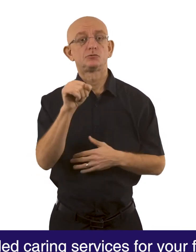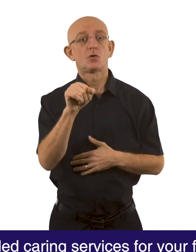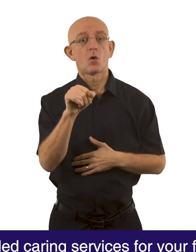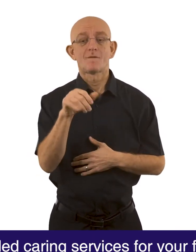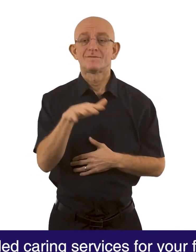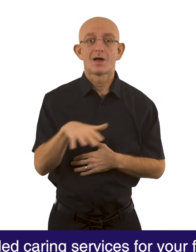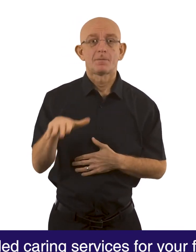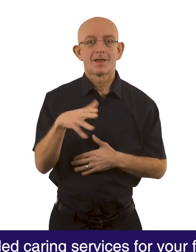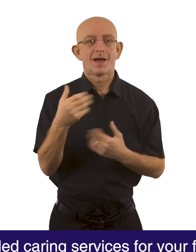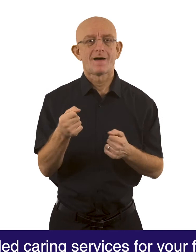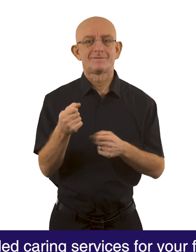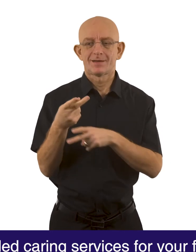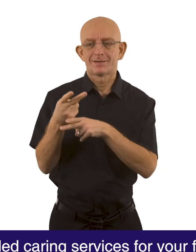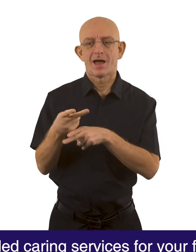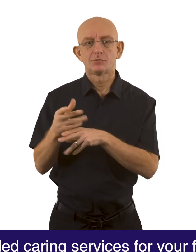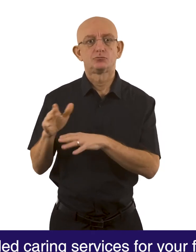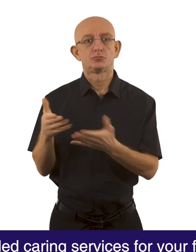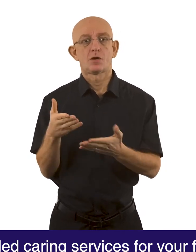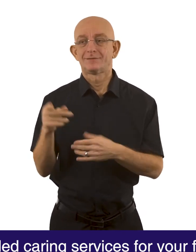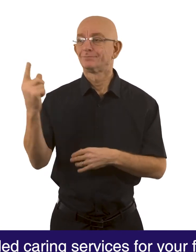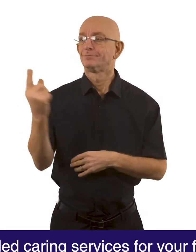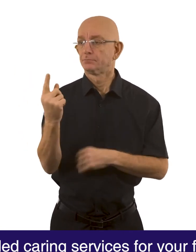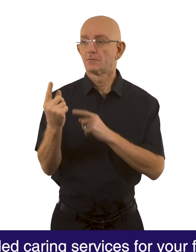provided caring services for your family.